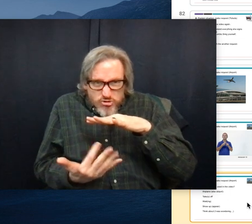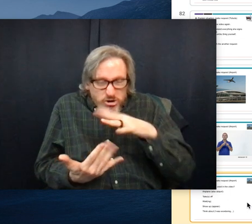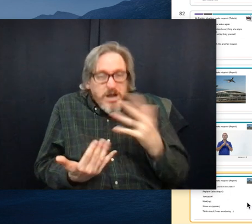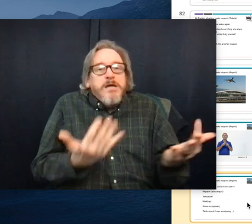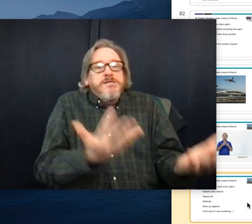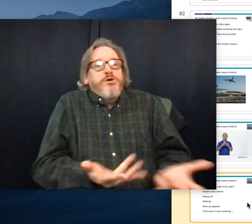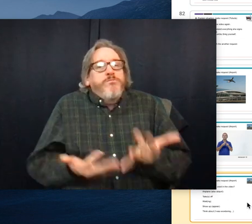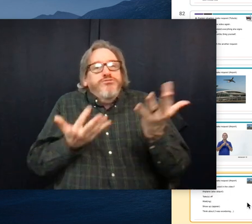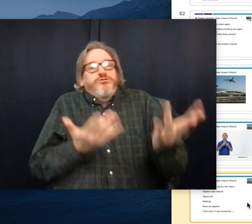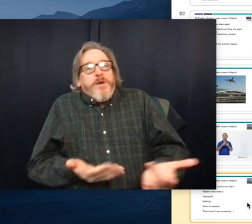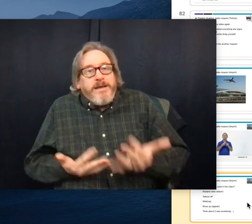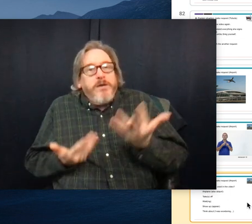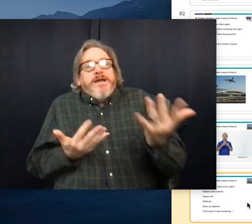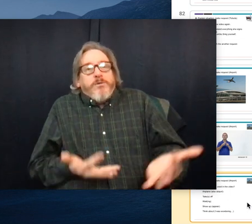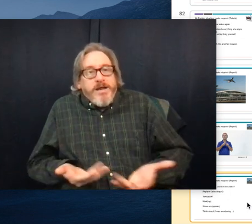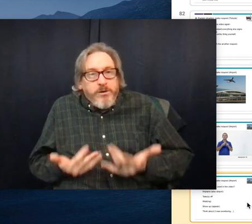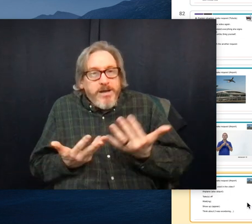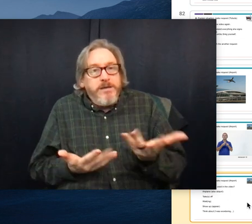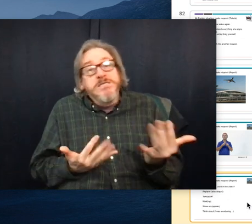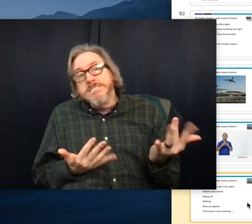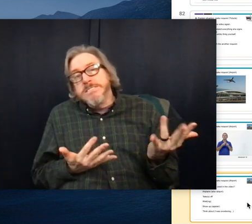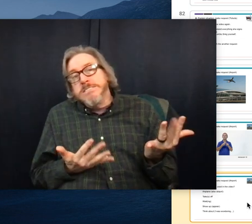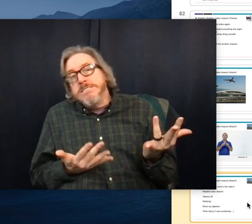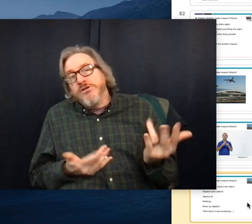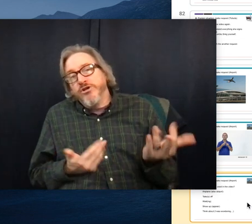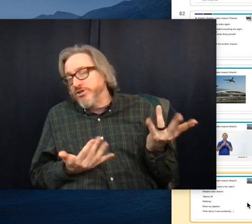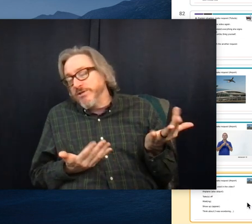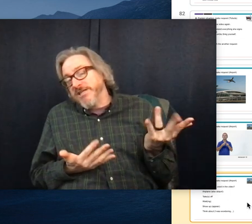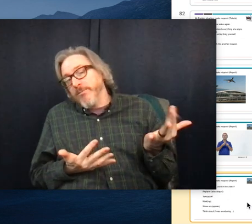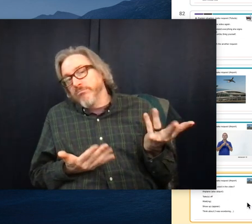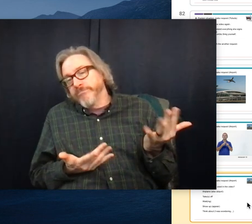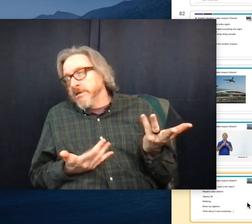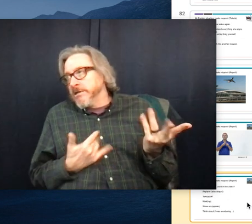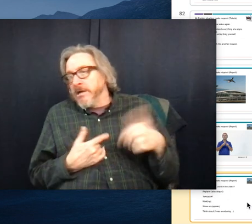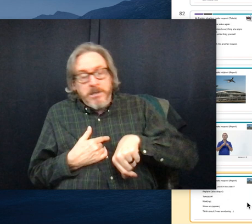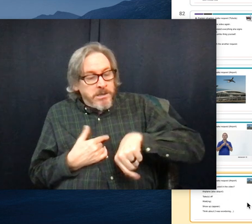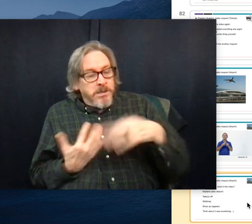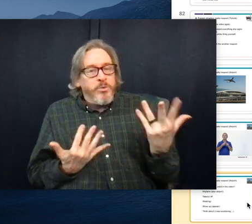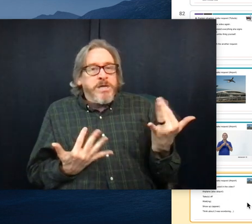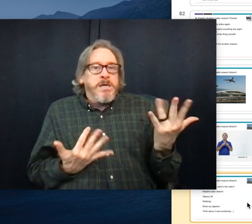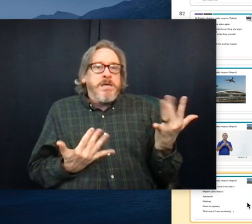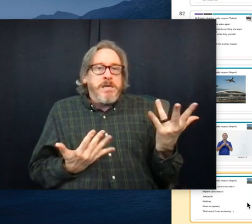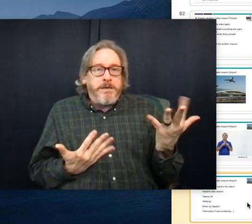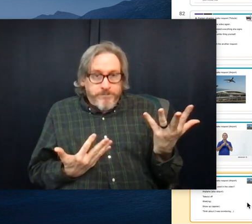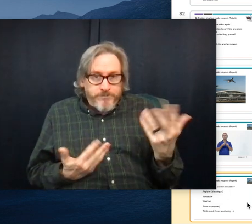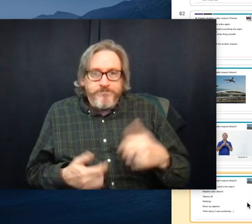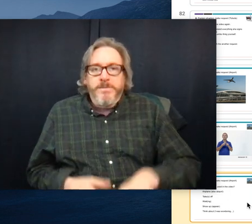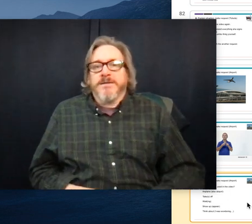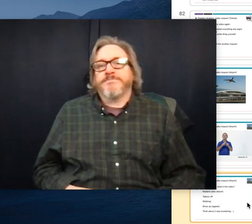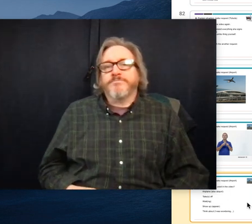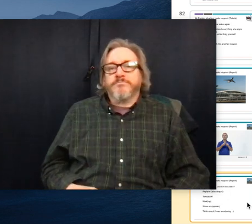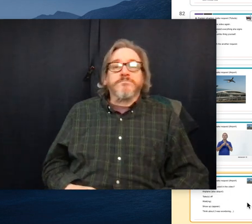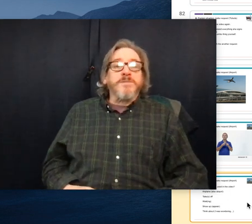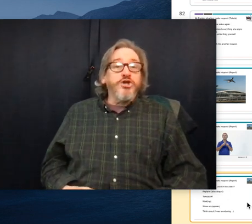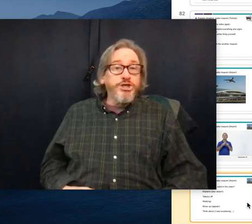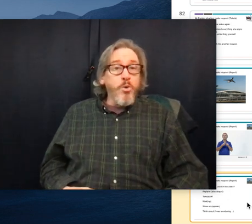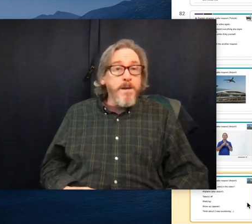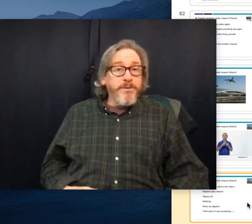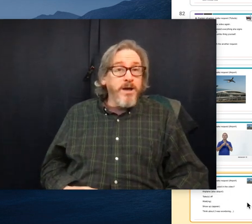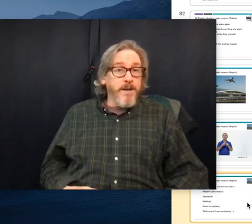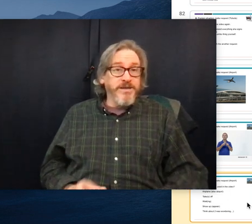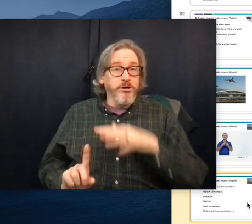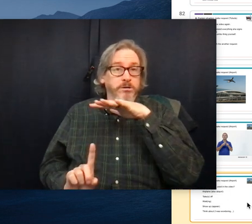comes from network, and there's many different networks. So visually, it's kind of interesting. And then don't know how. There's a couple